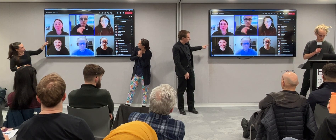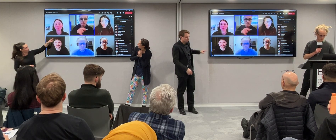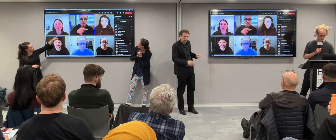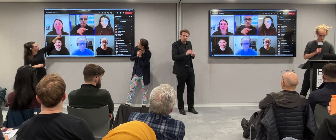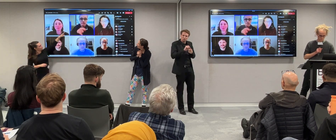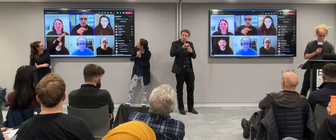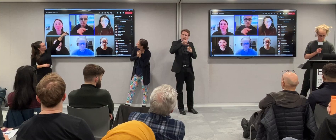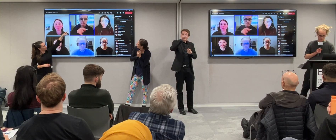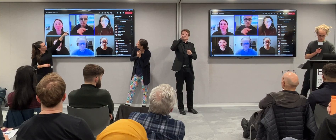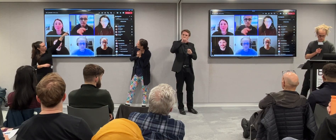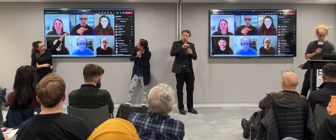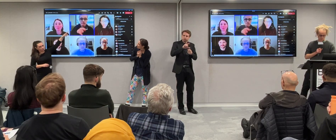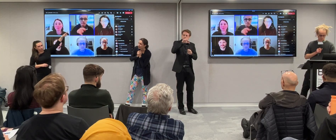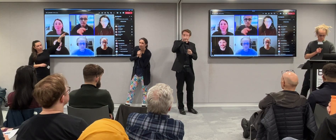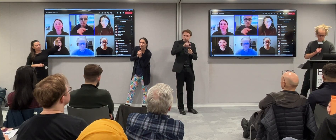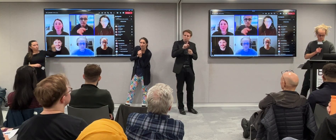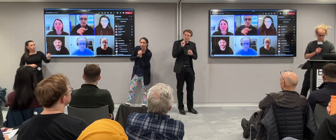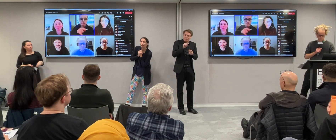All right.